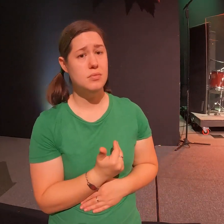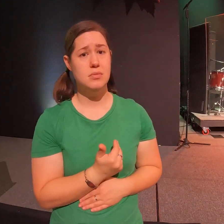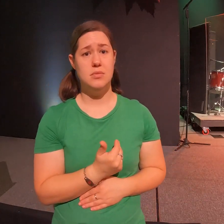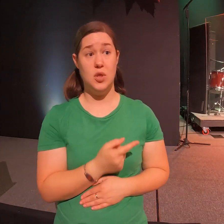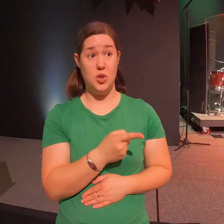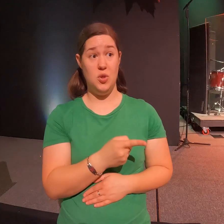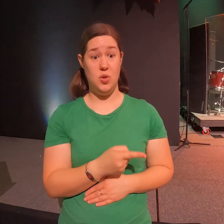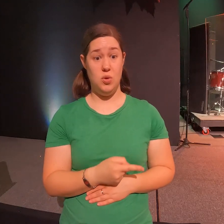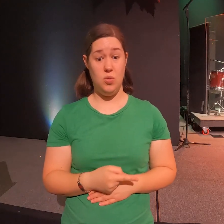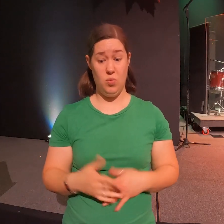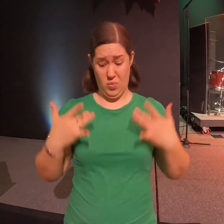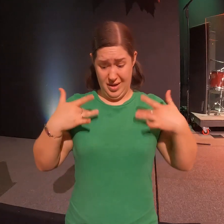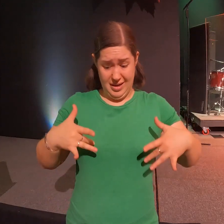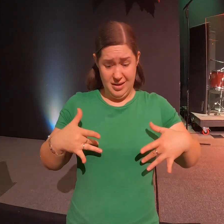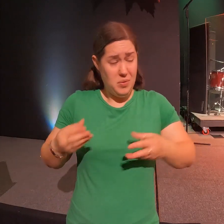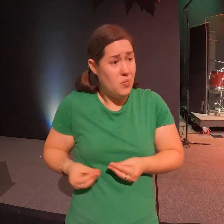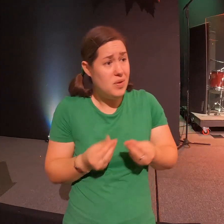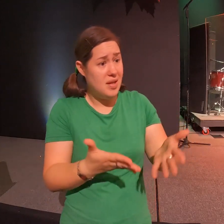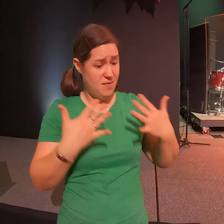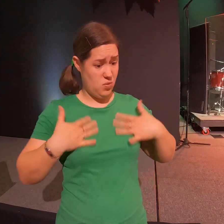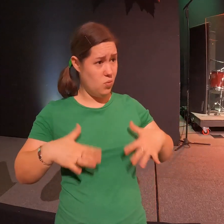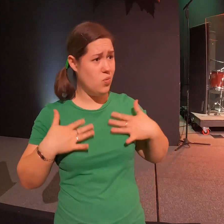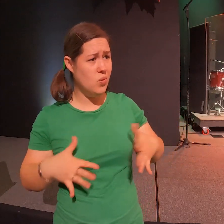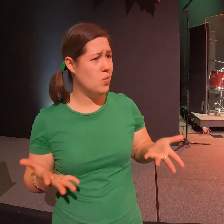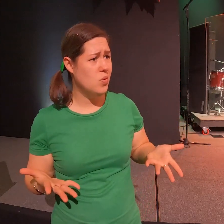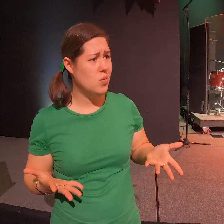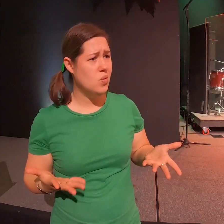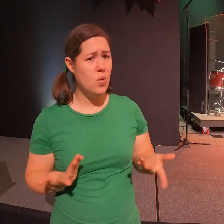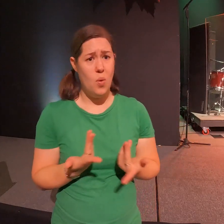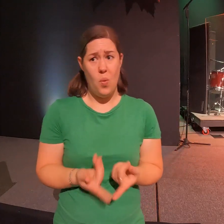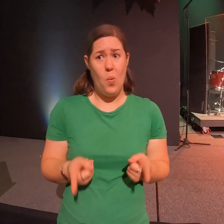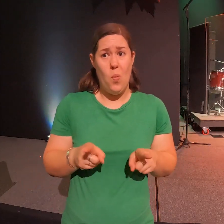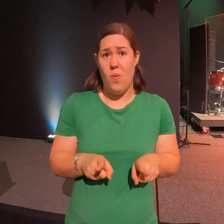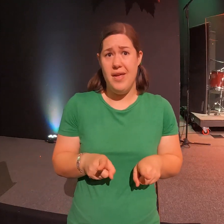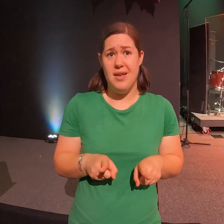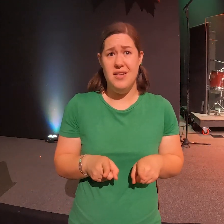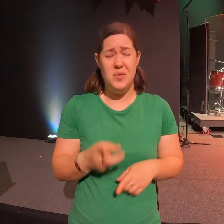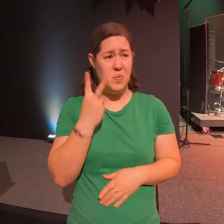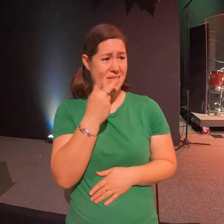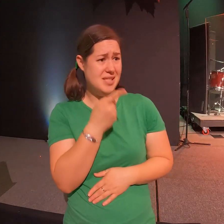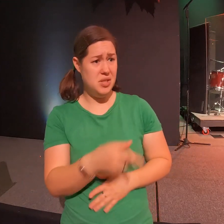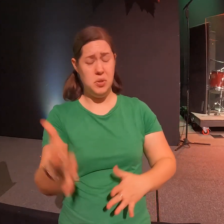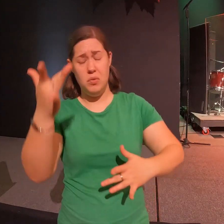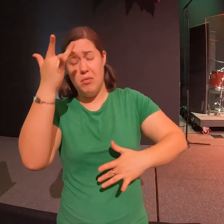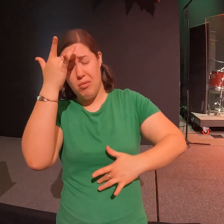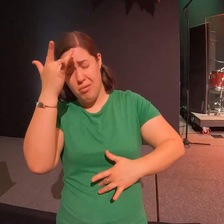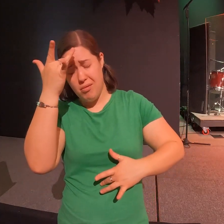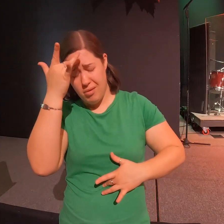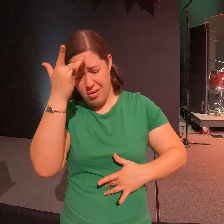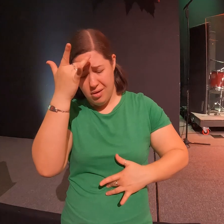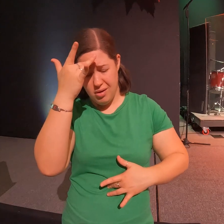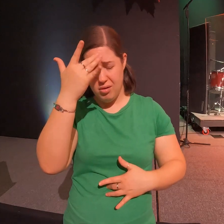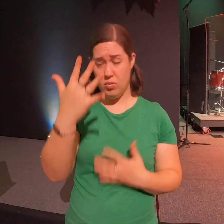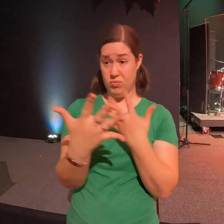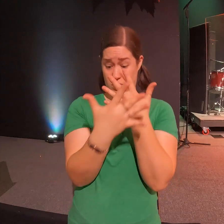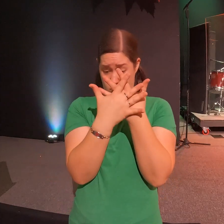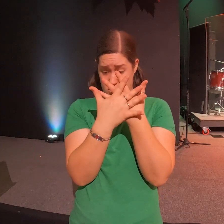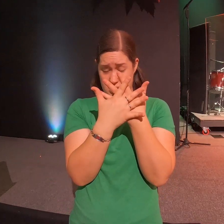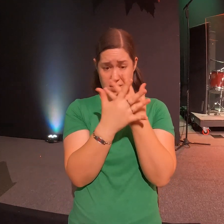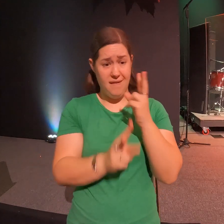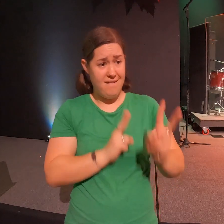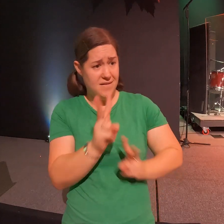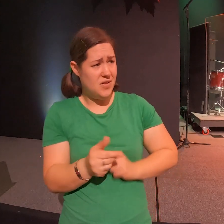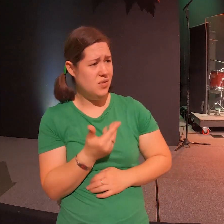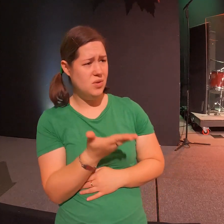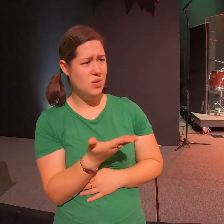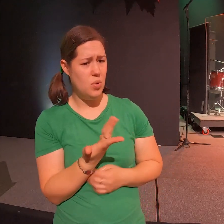You were naked and we gave you clothing. And when was it that we saw you sick or in prison and we visited